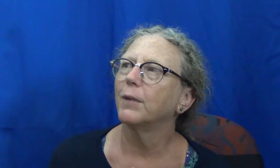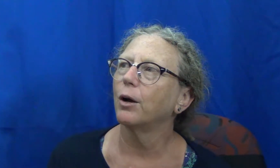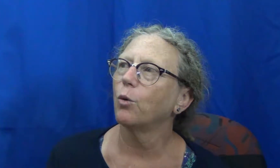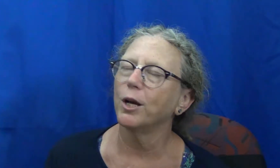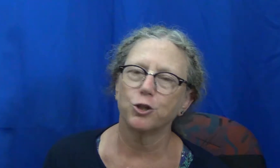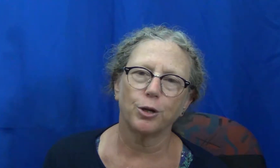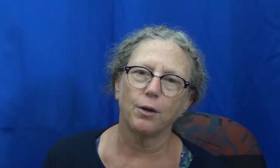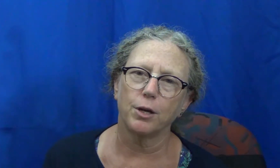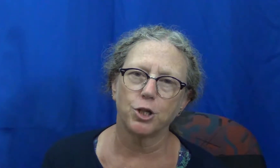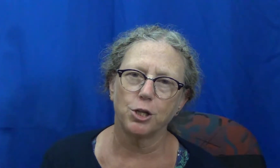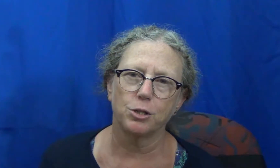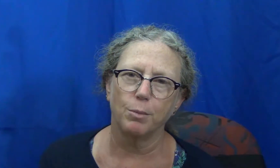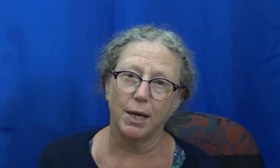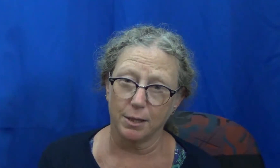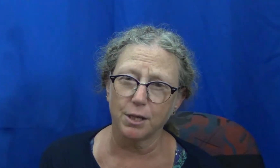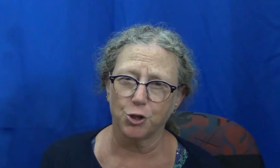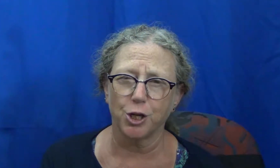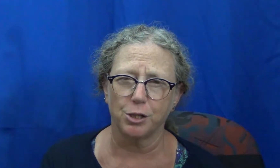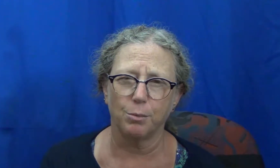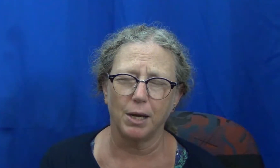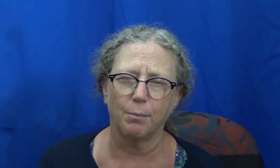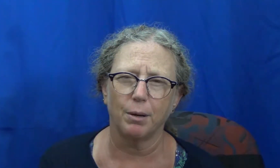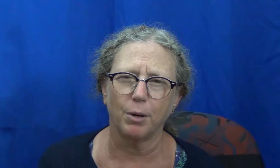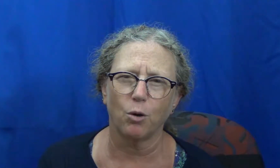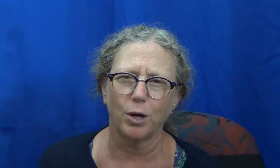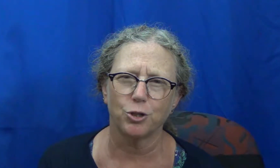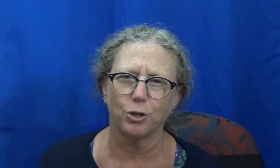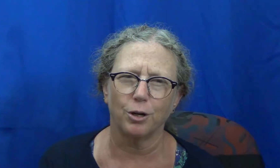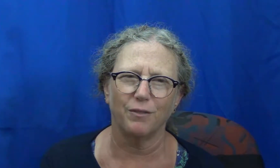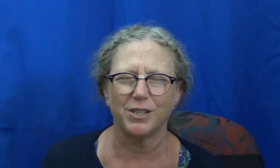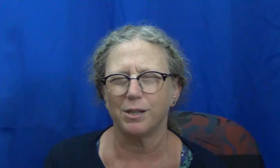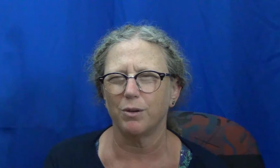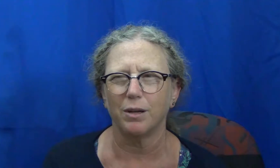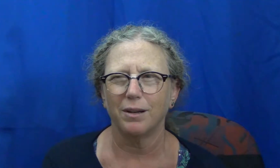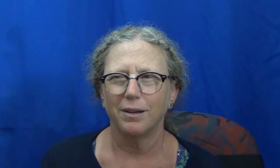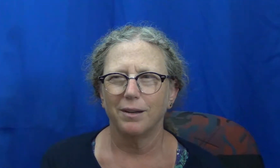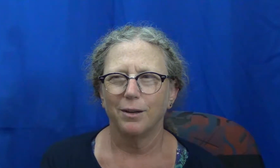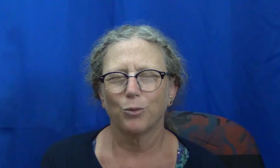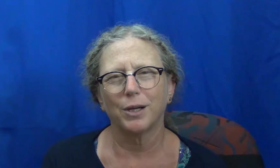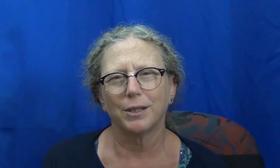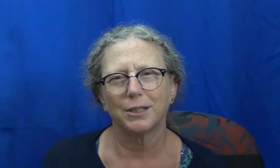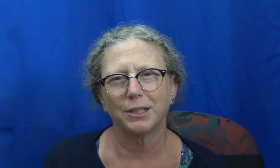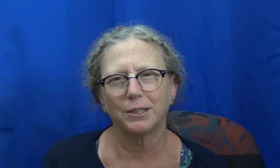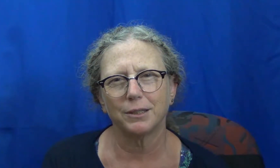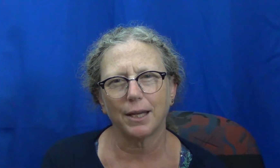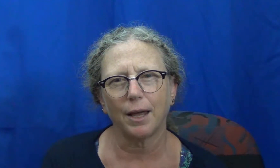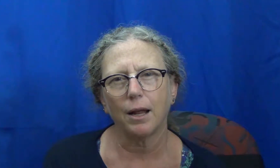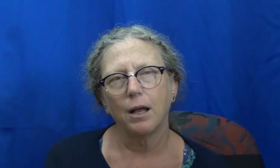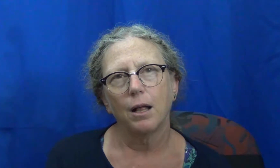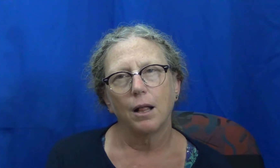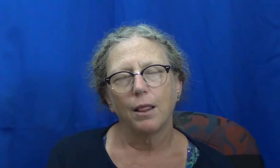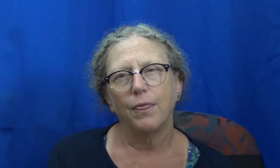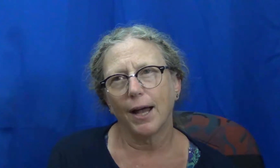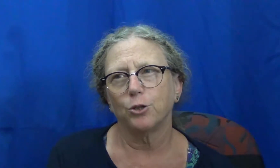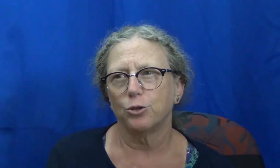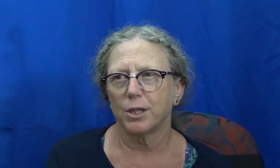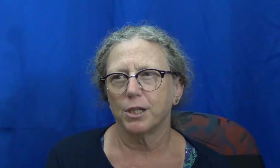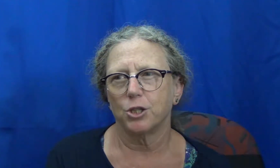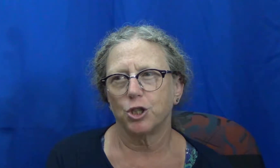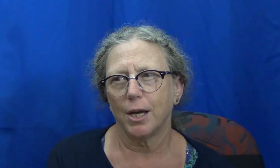Not quite sure how that changes the meaning. It does change the meaning, but I'm not quite sure if it's even realistic to say that. That new dress that she has